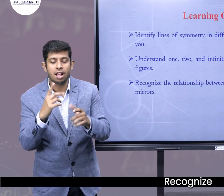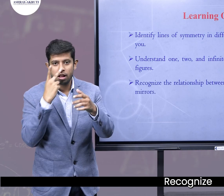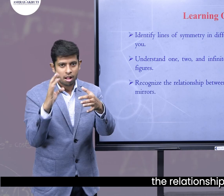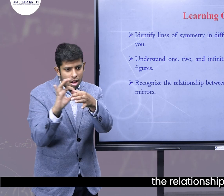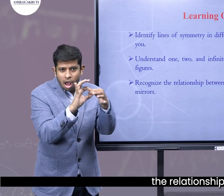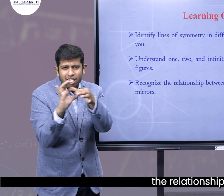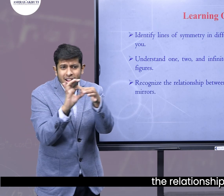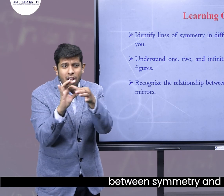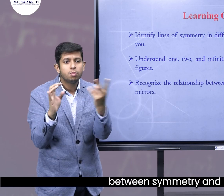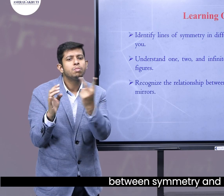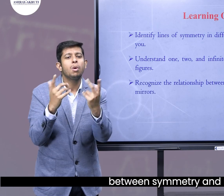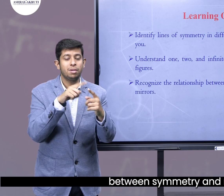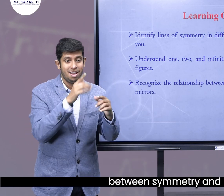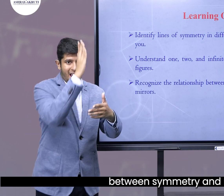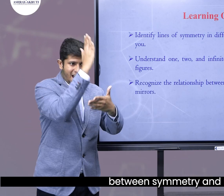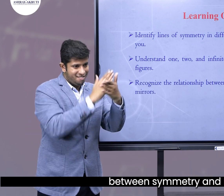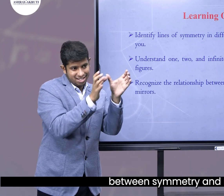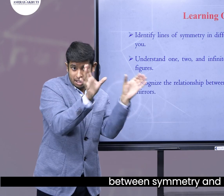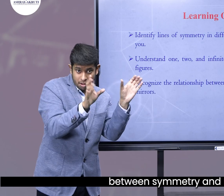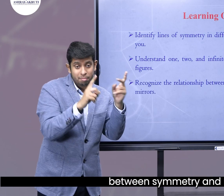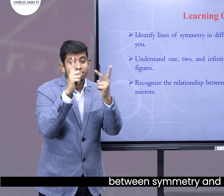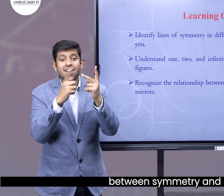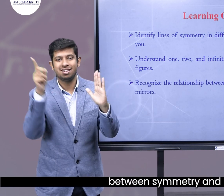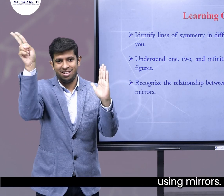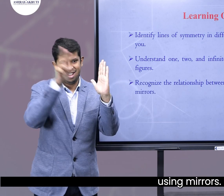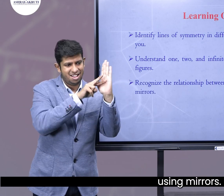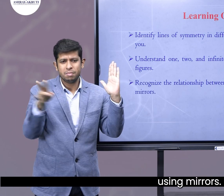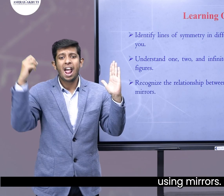Recognize the relationship between symmetry and reflection using mirrors.